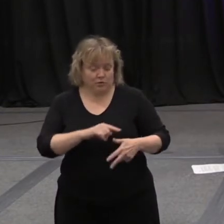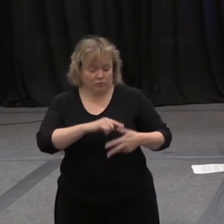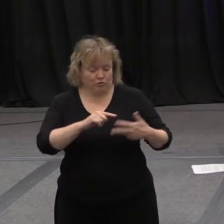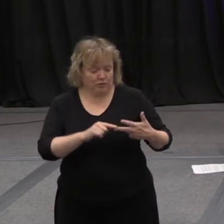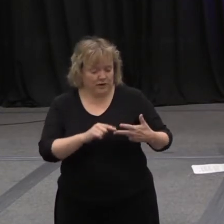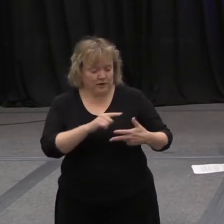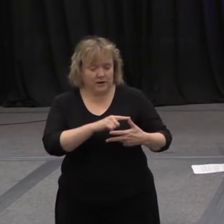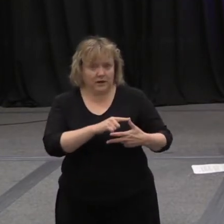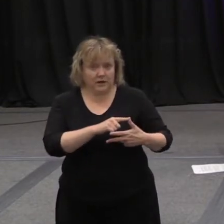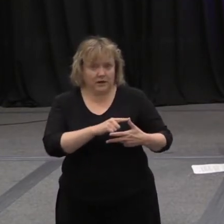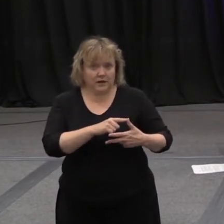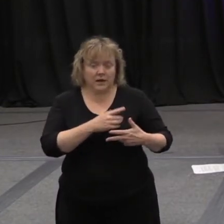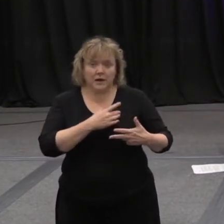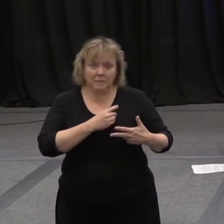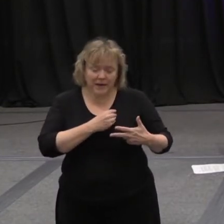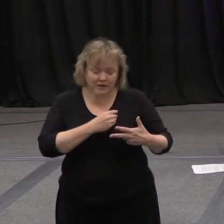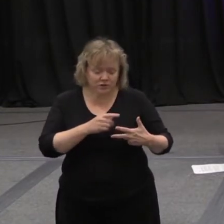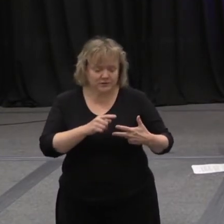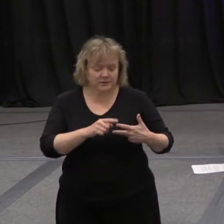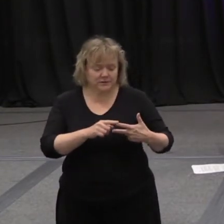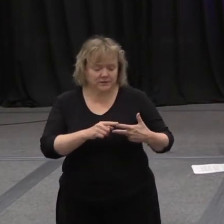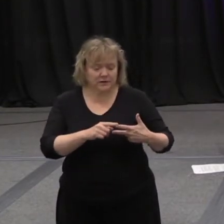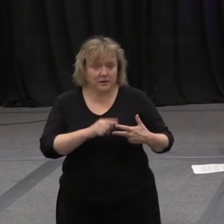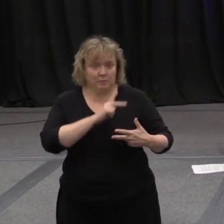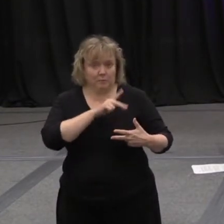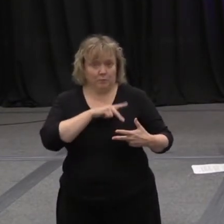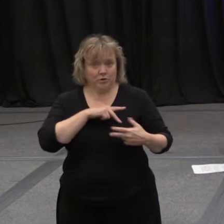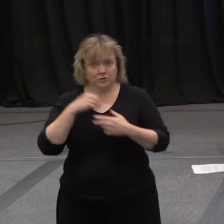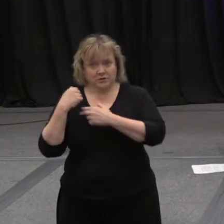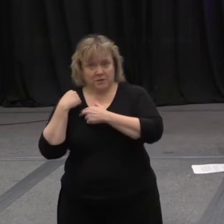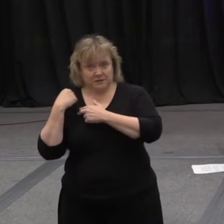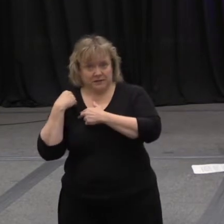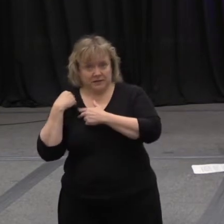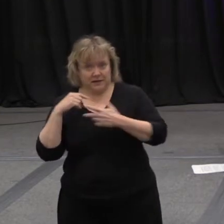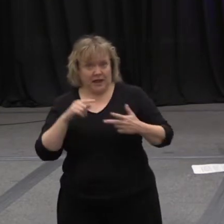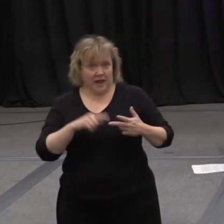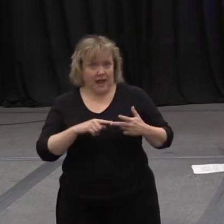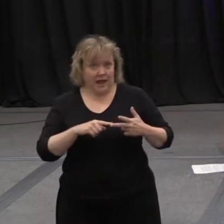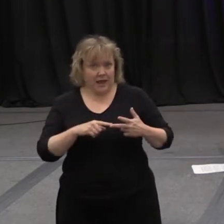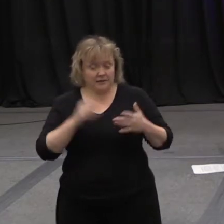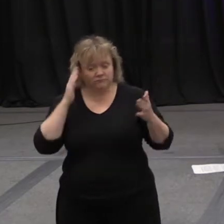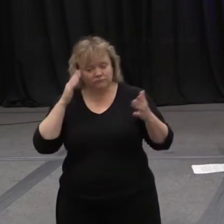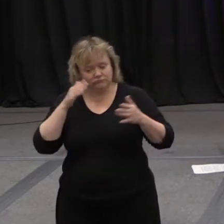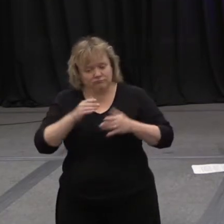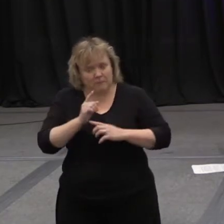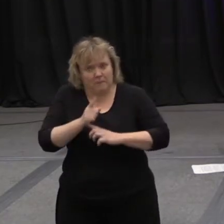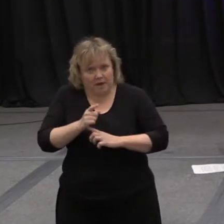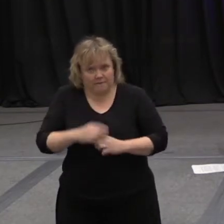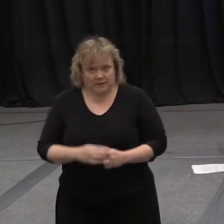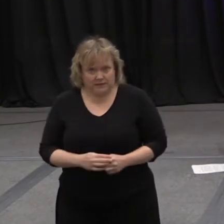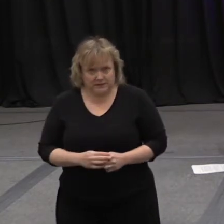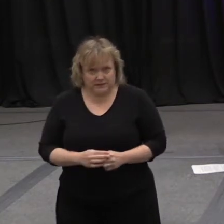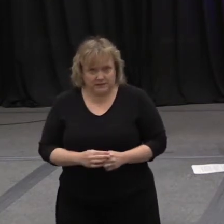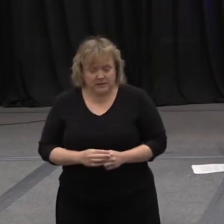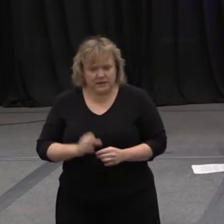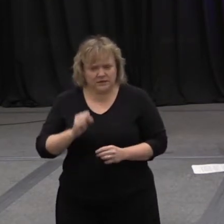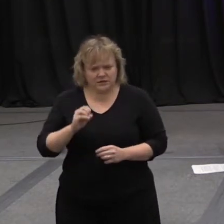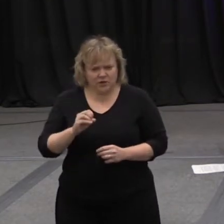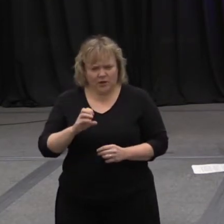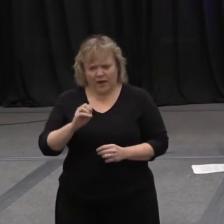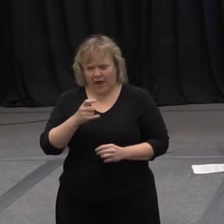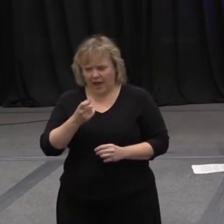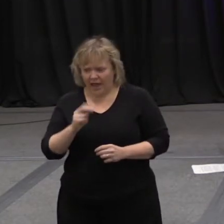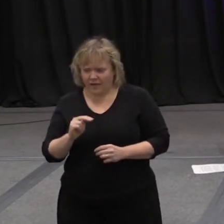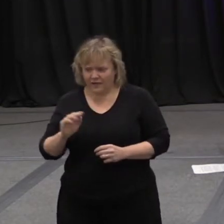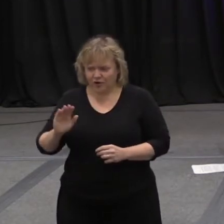and mindfulness. They overlap quite a great deal, as it turns out, with what Ellen knows to be her